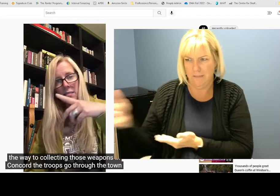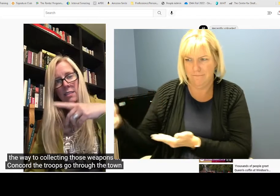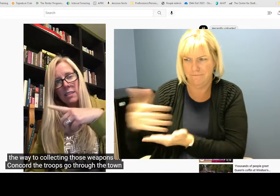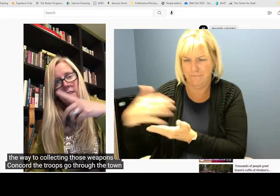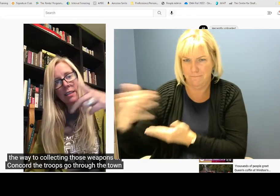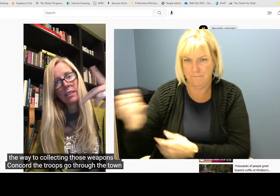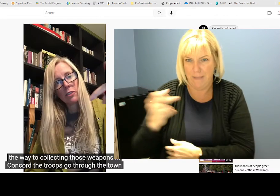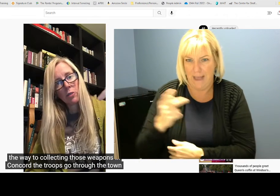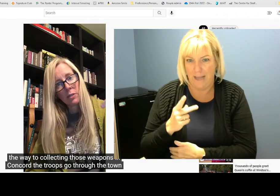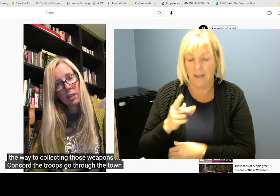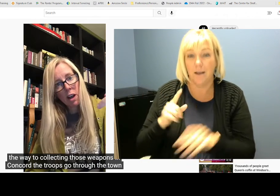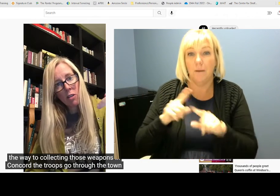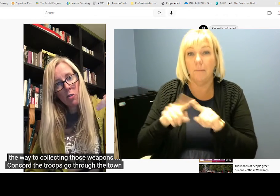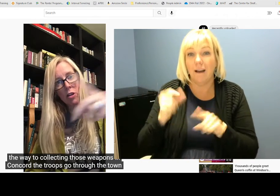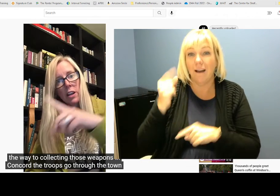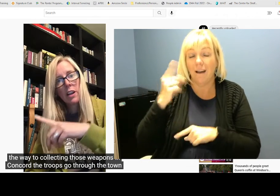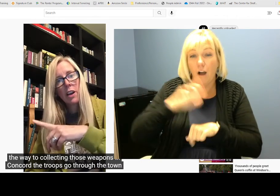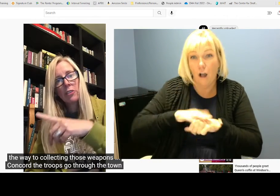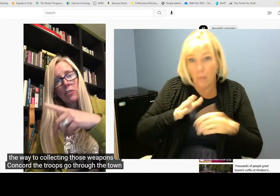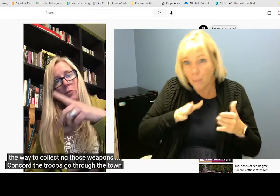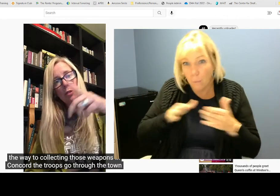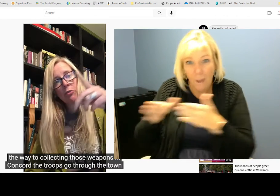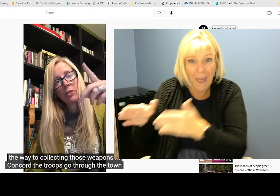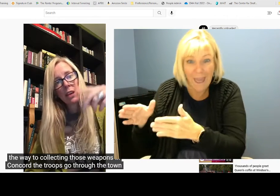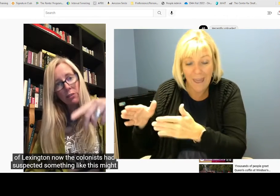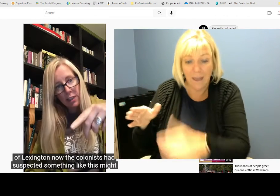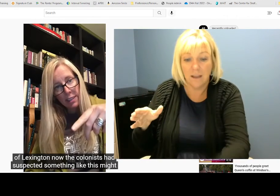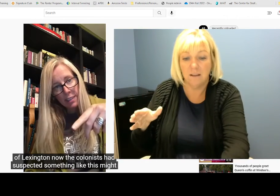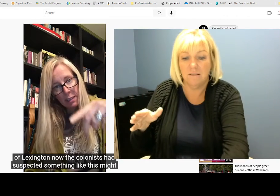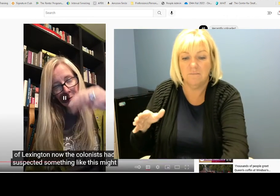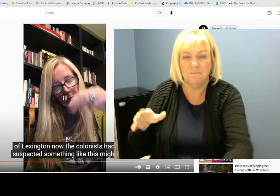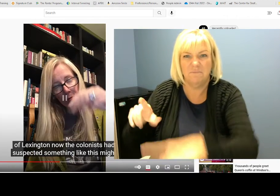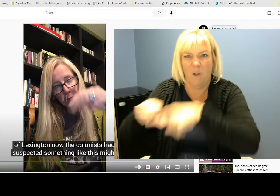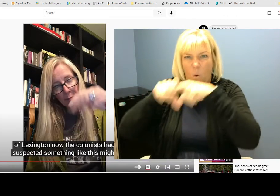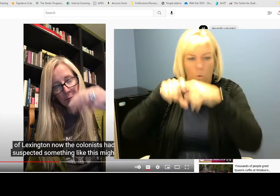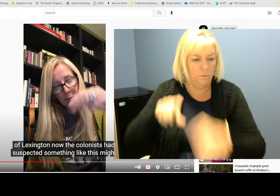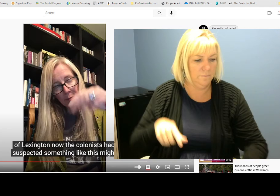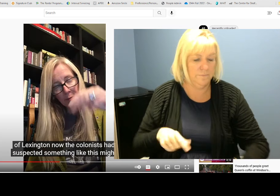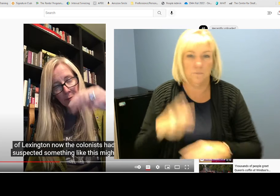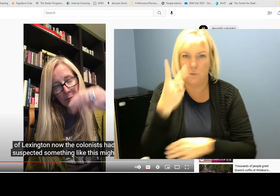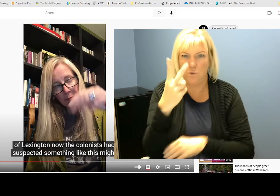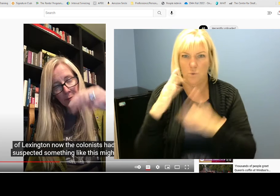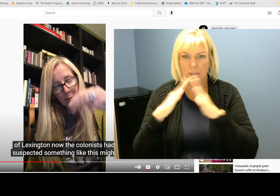way to collecting those weapons in Concord, the troops go through the town of Lexington.